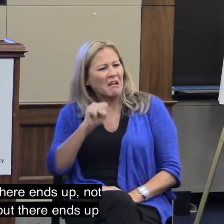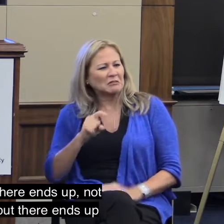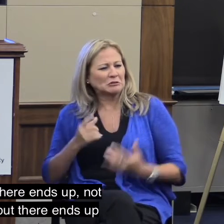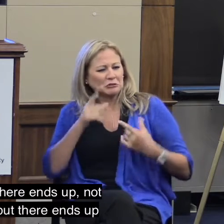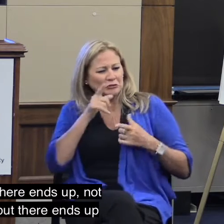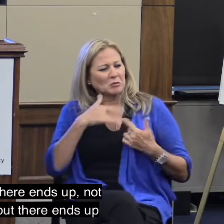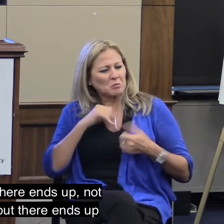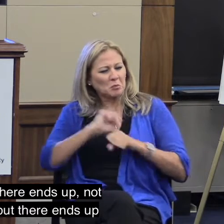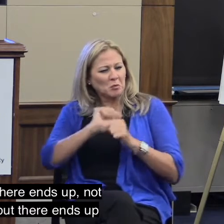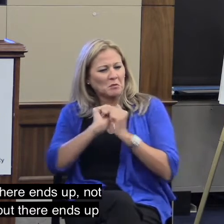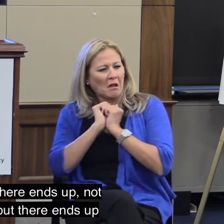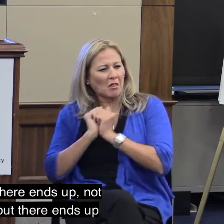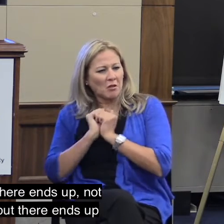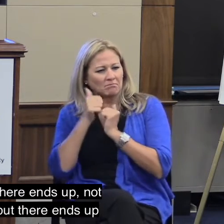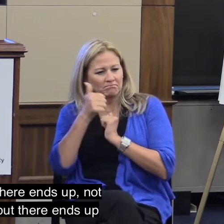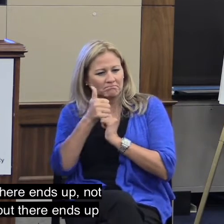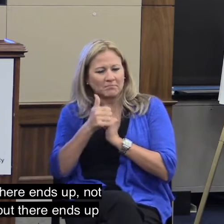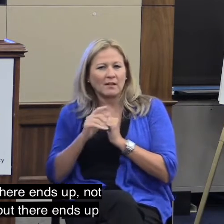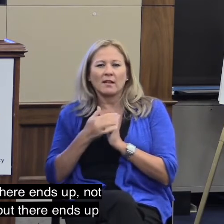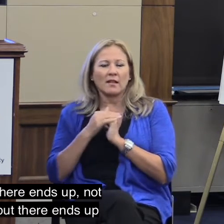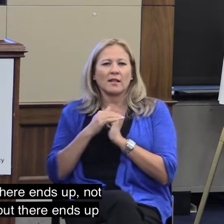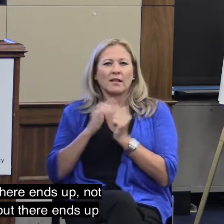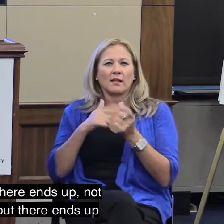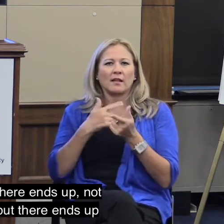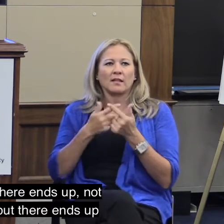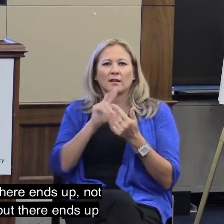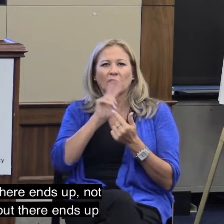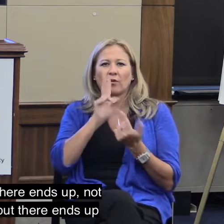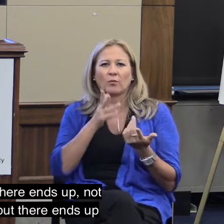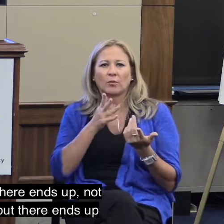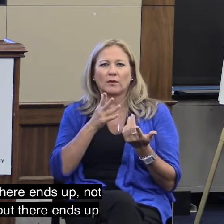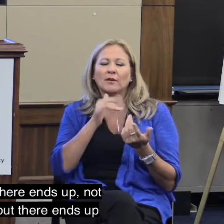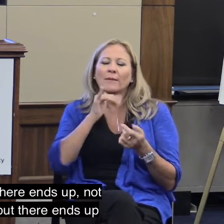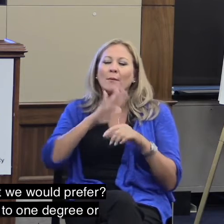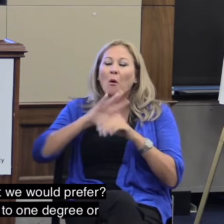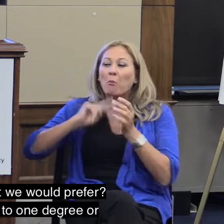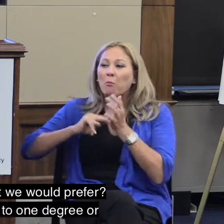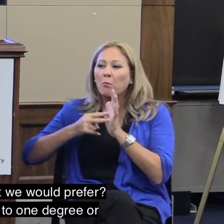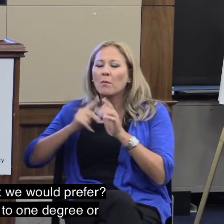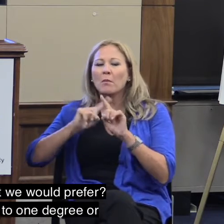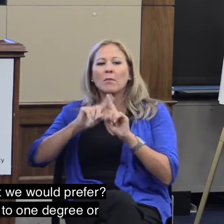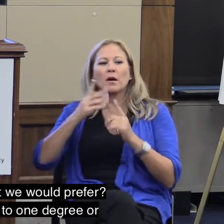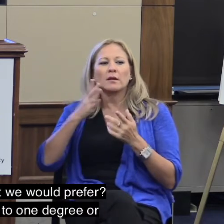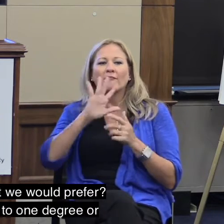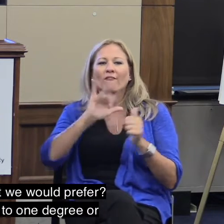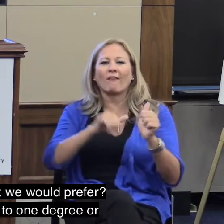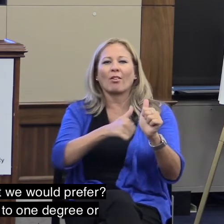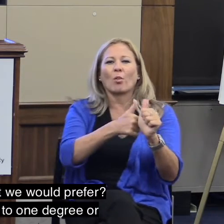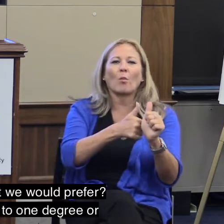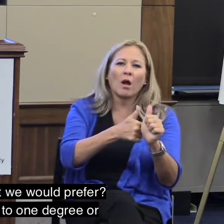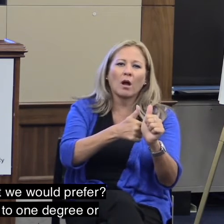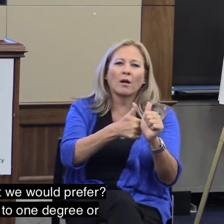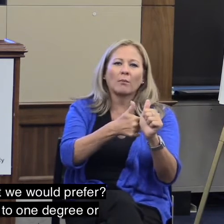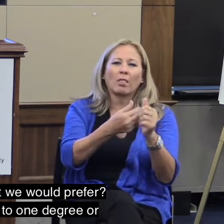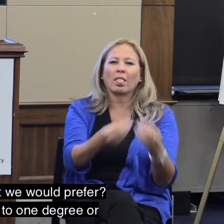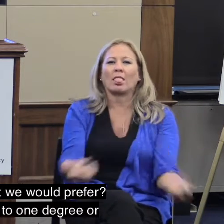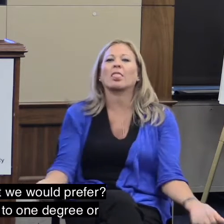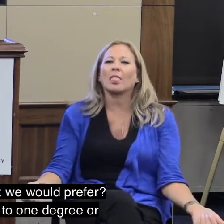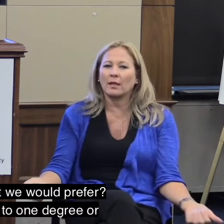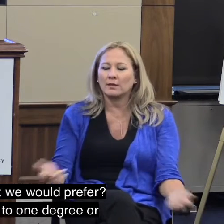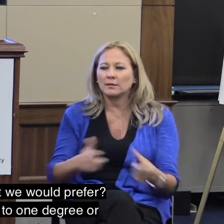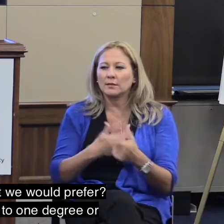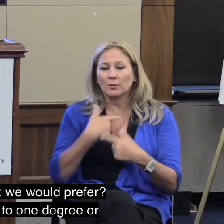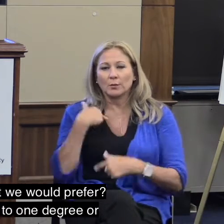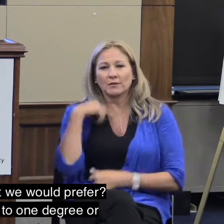work together, and then there ends up, not necessarily by intention, but there ends up not being the follow-up that we would prefer. We've